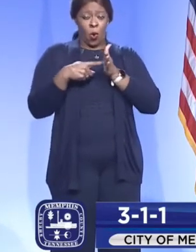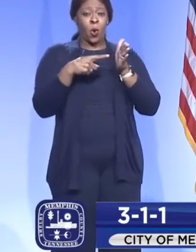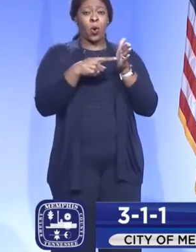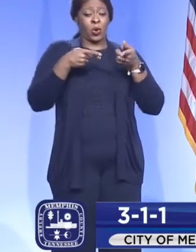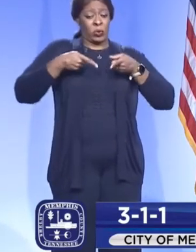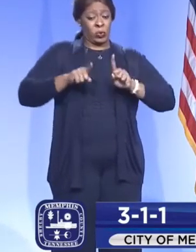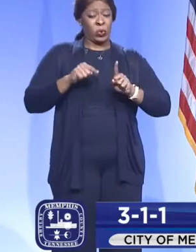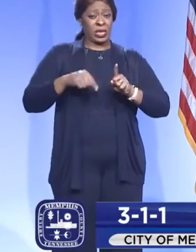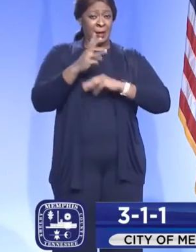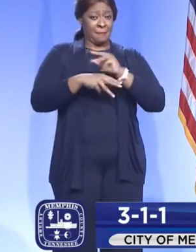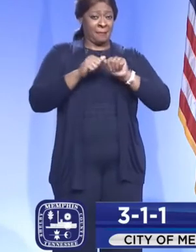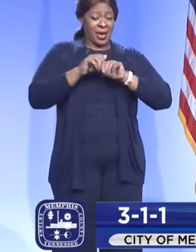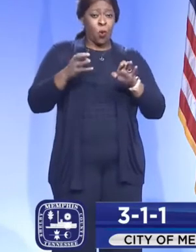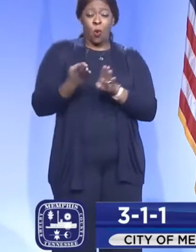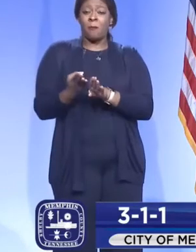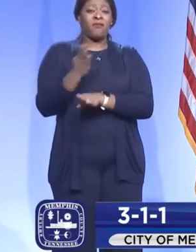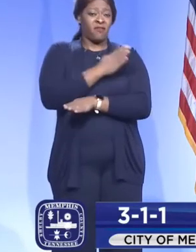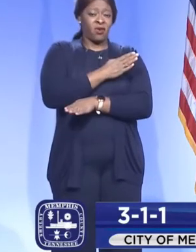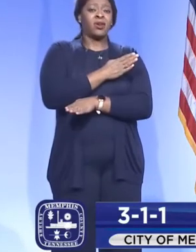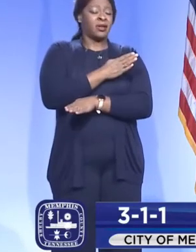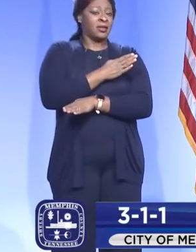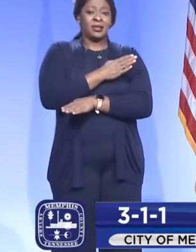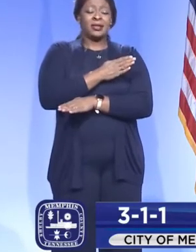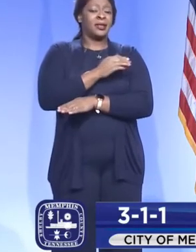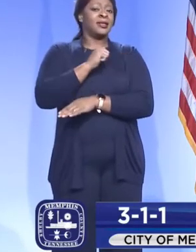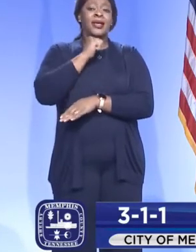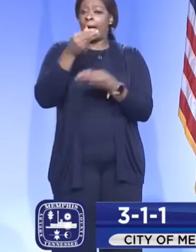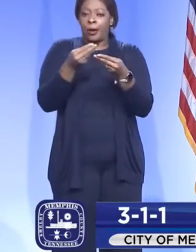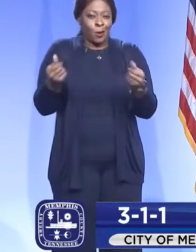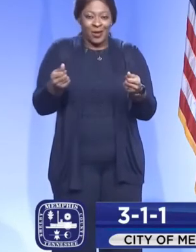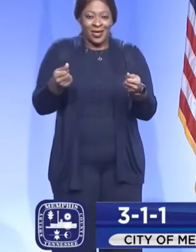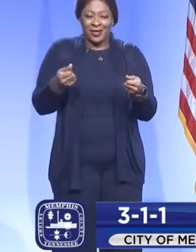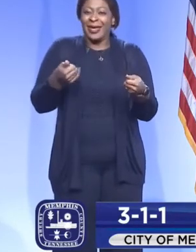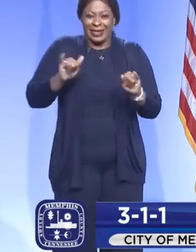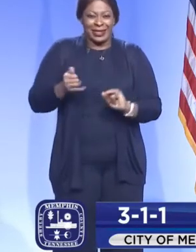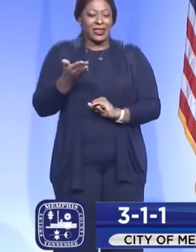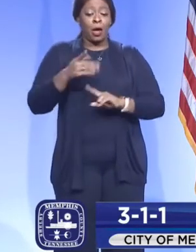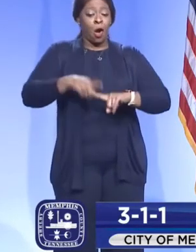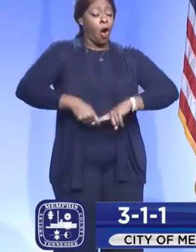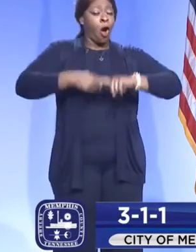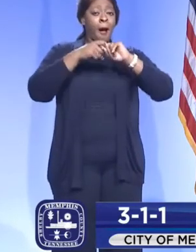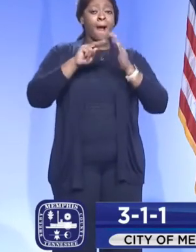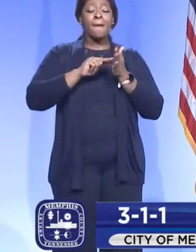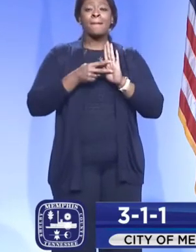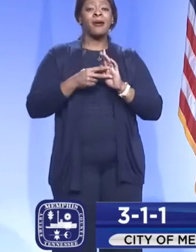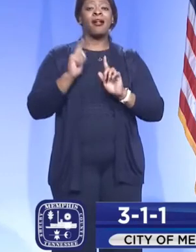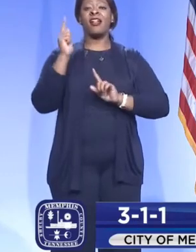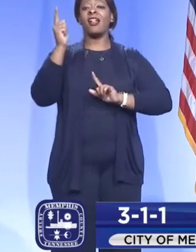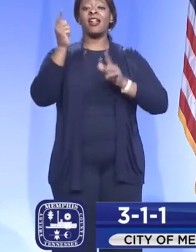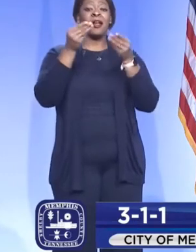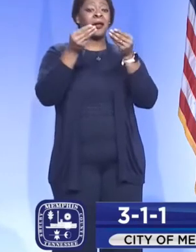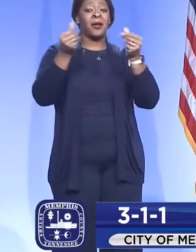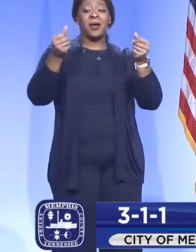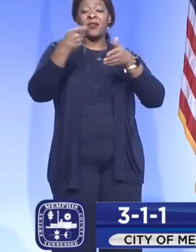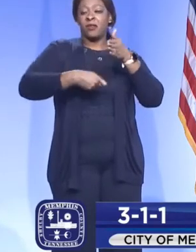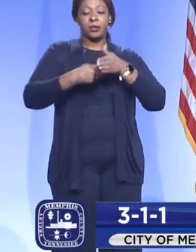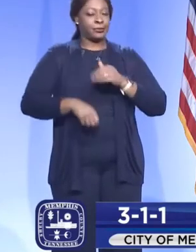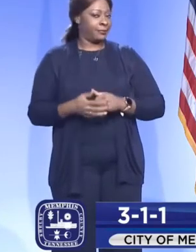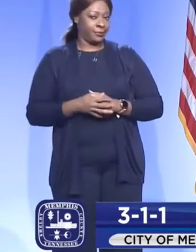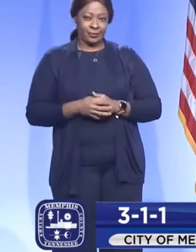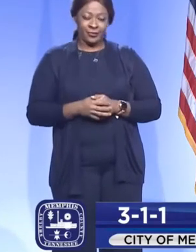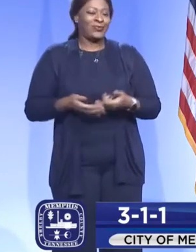of substantial economic loss, and they have notified their landlords of their inability to pay, are eligible under